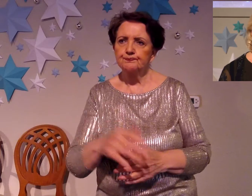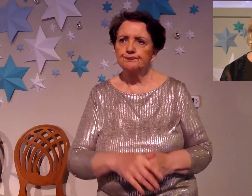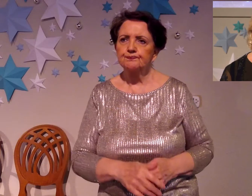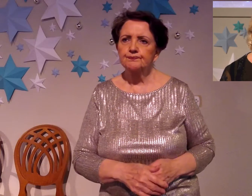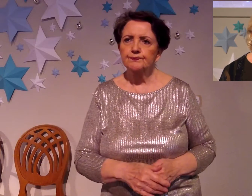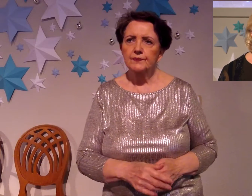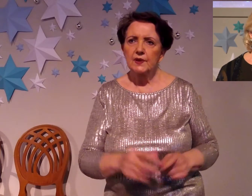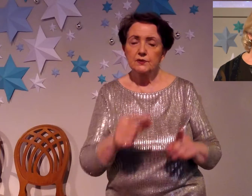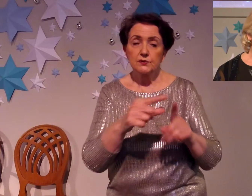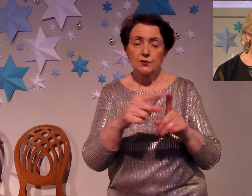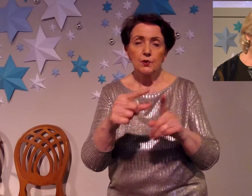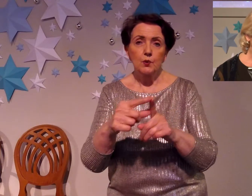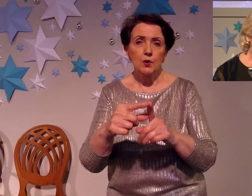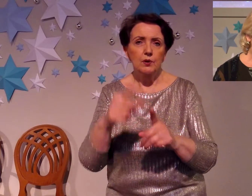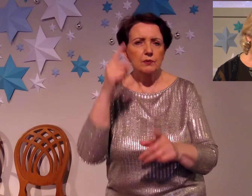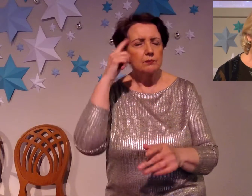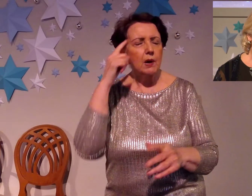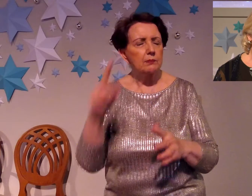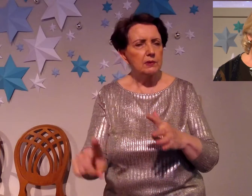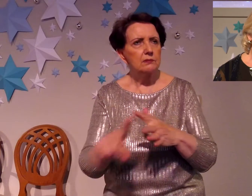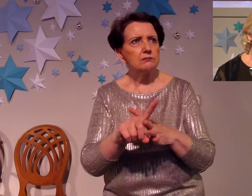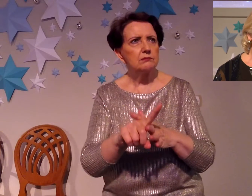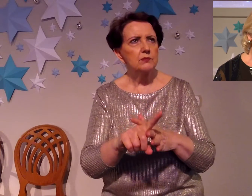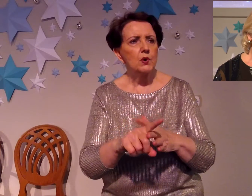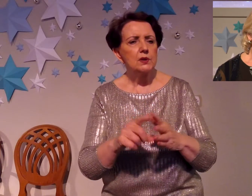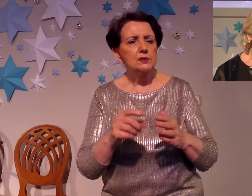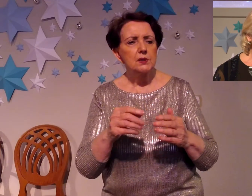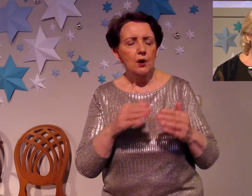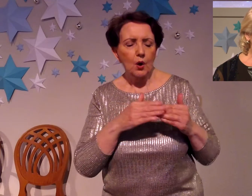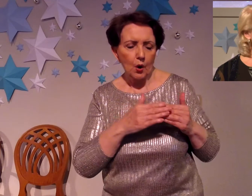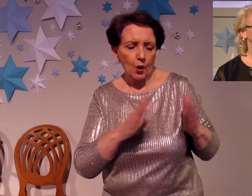came to me was open-heartedness.